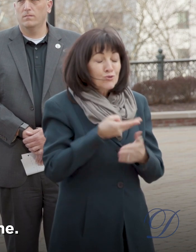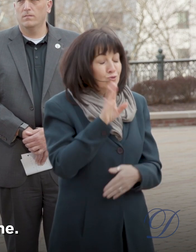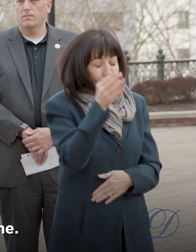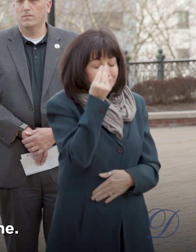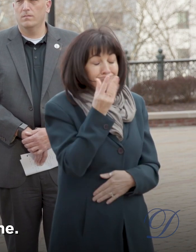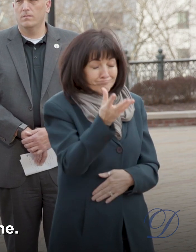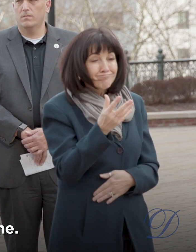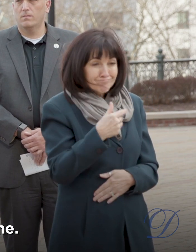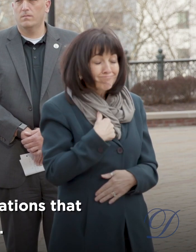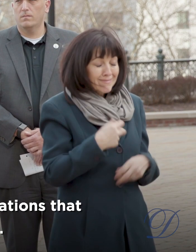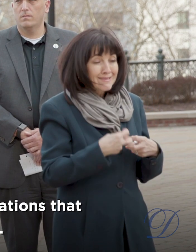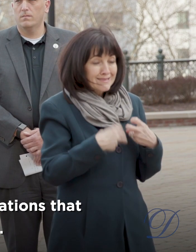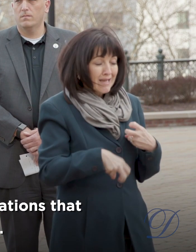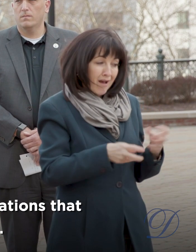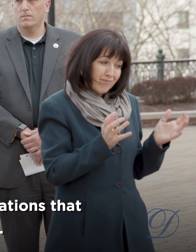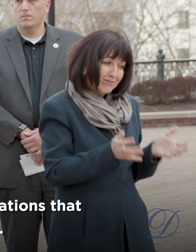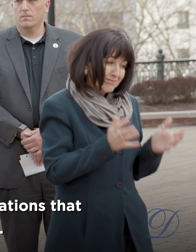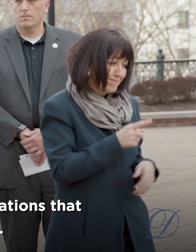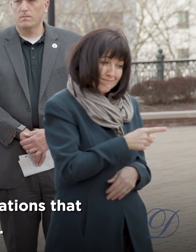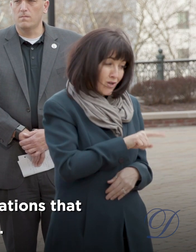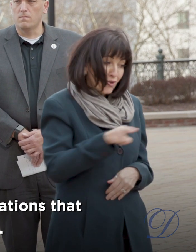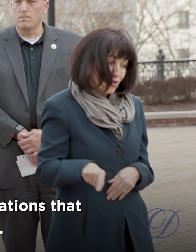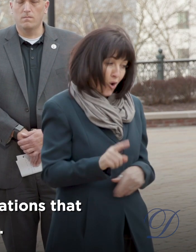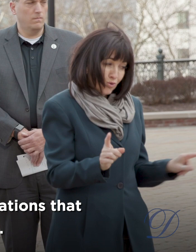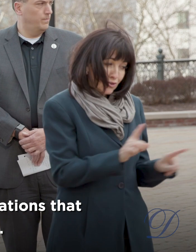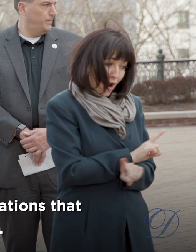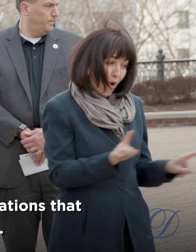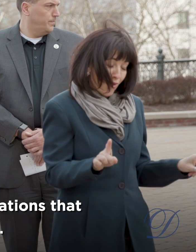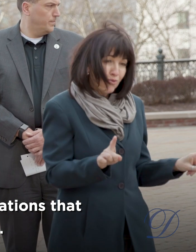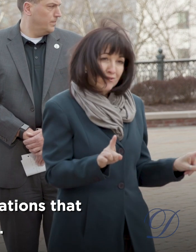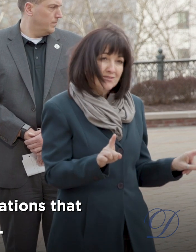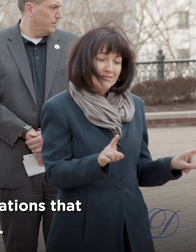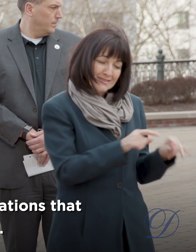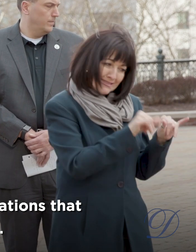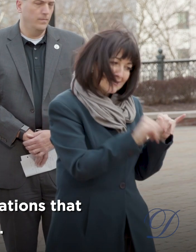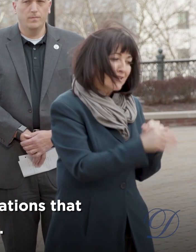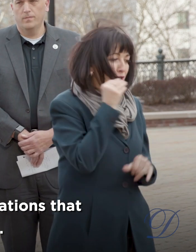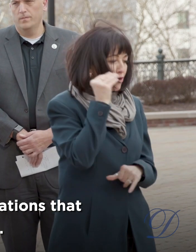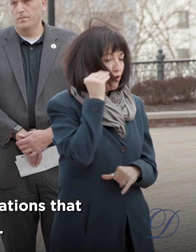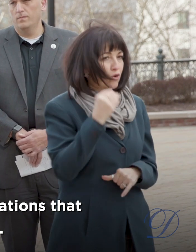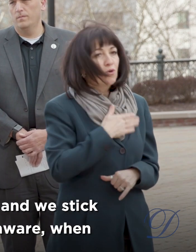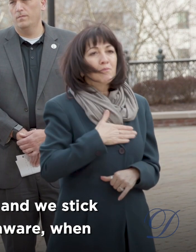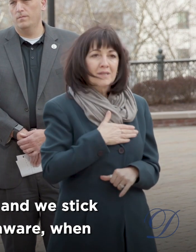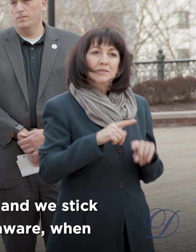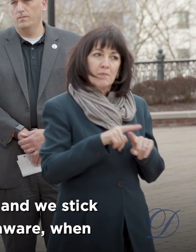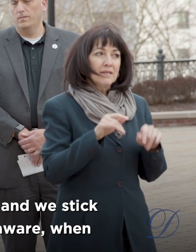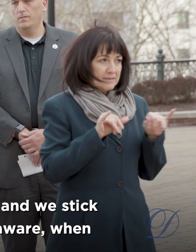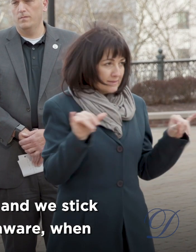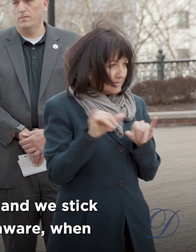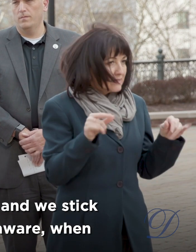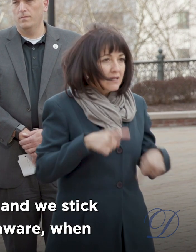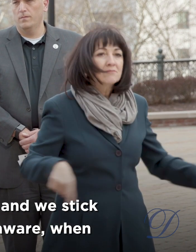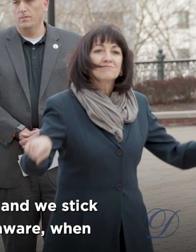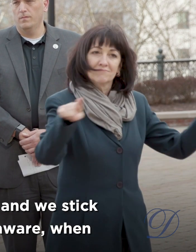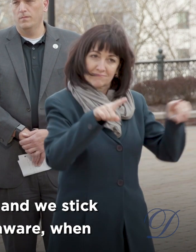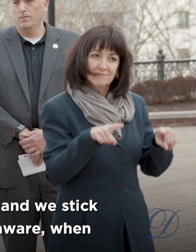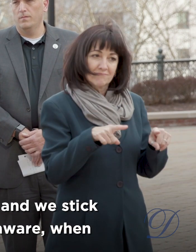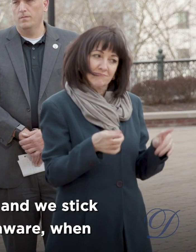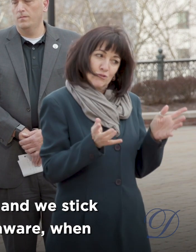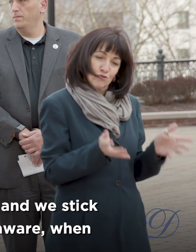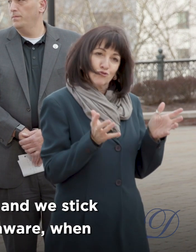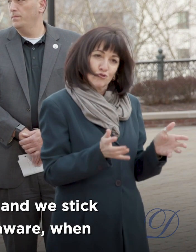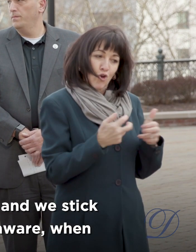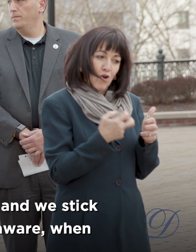tell her to stay home. But that's the kind of conversations that we all need to have. And so if we follow these